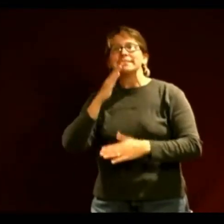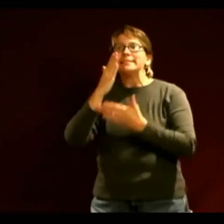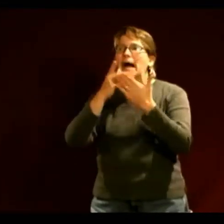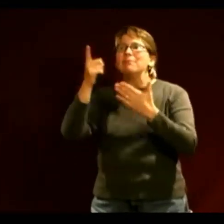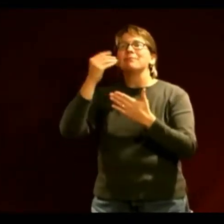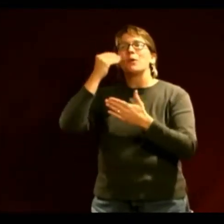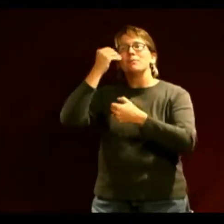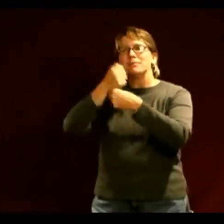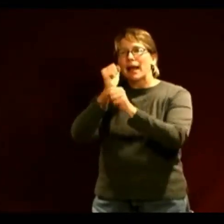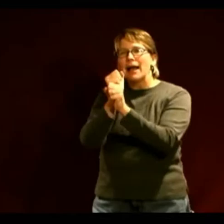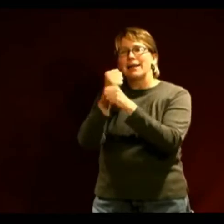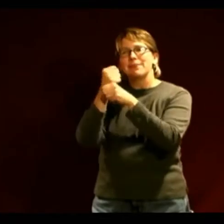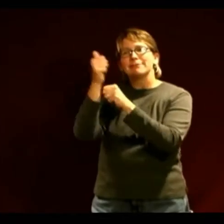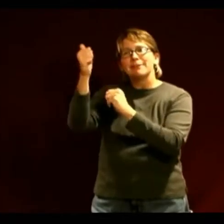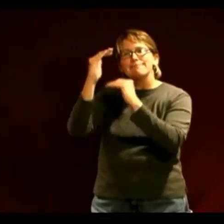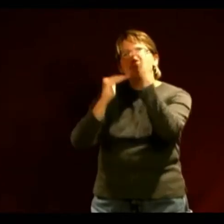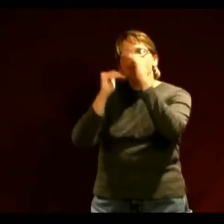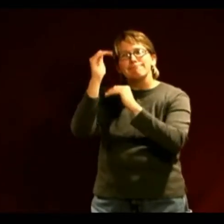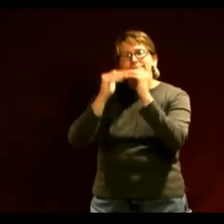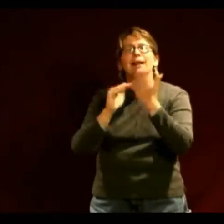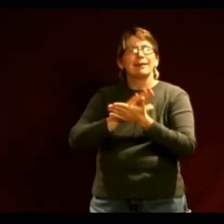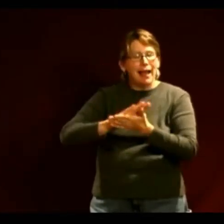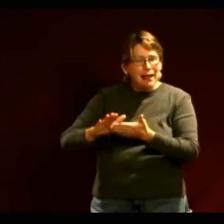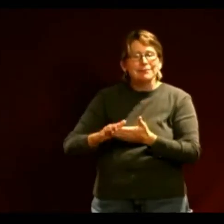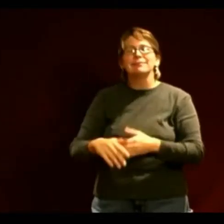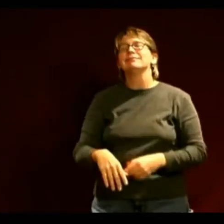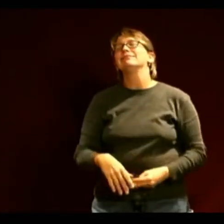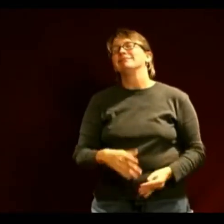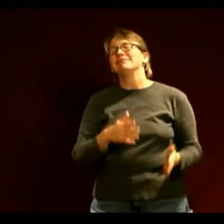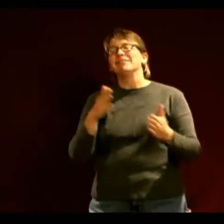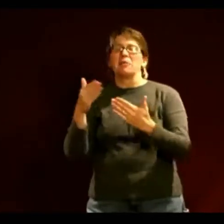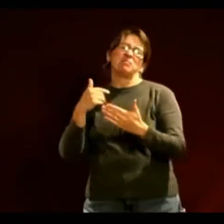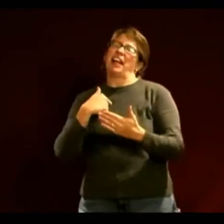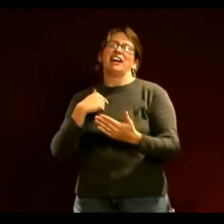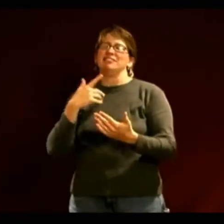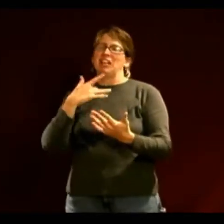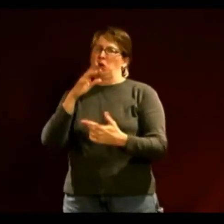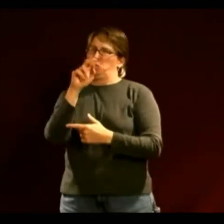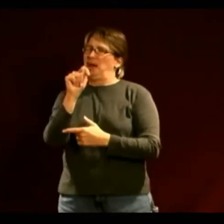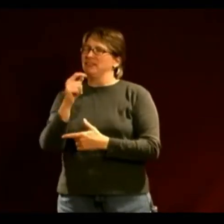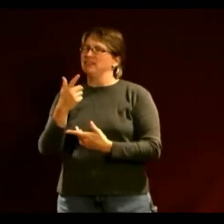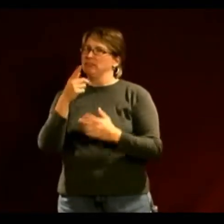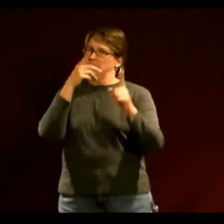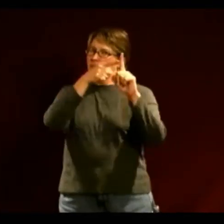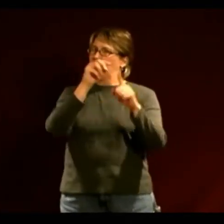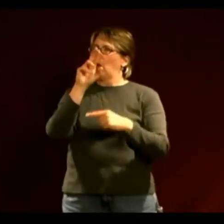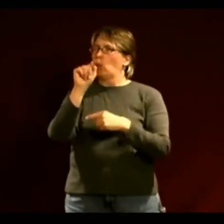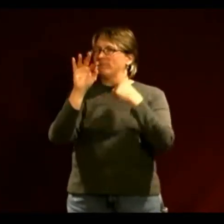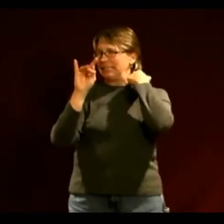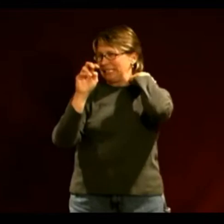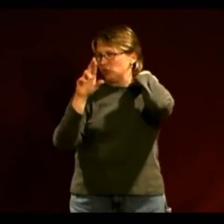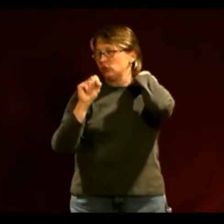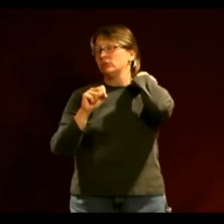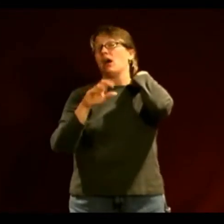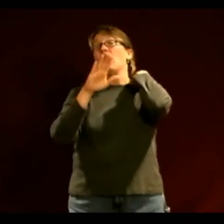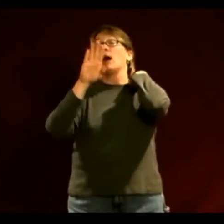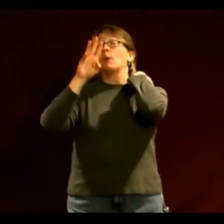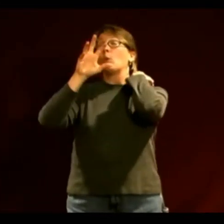Kevlar, and fiberglass. And you can also choose from different colors. And some people don't like the aluminum canoes because they're